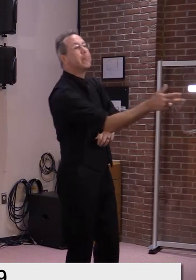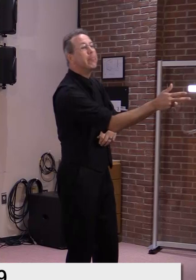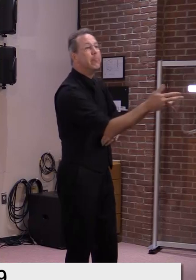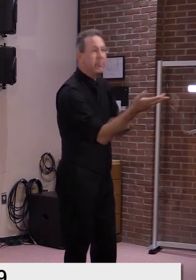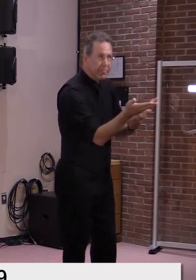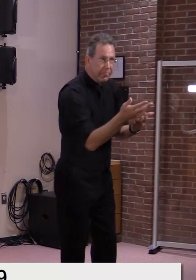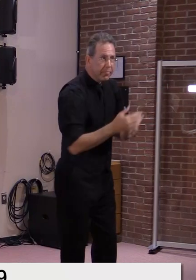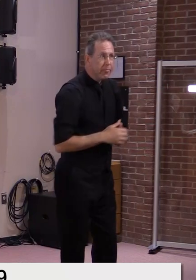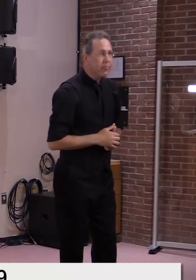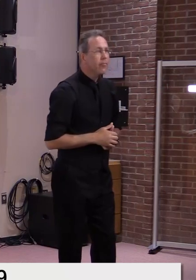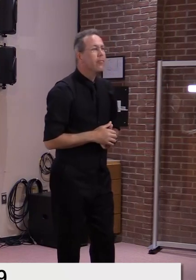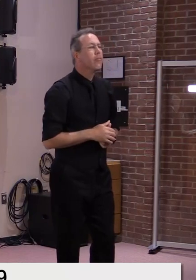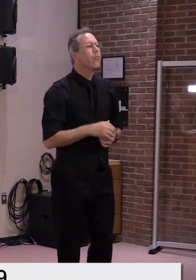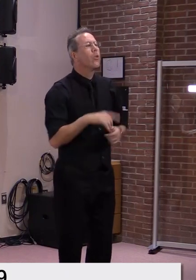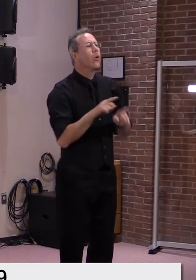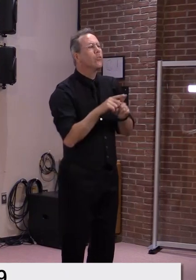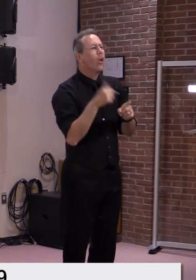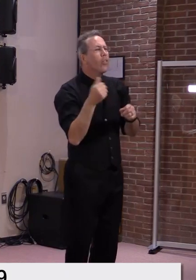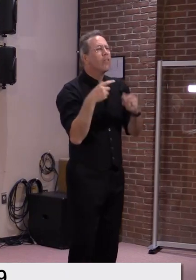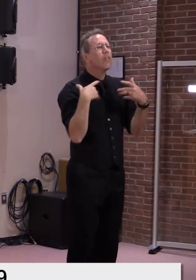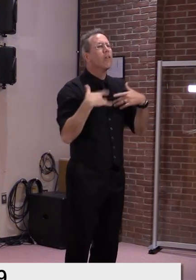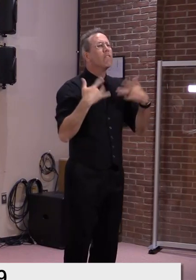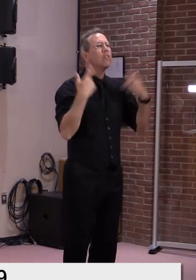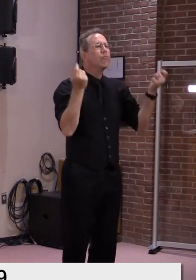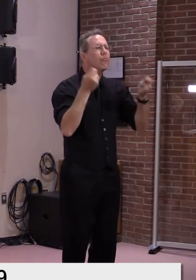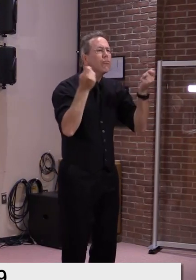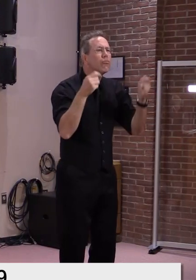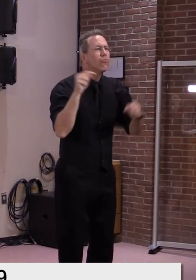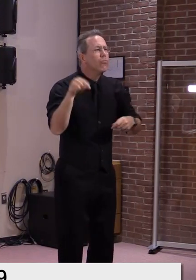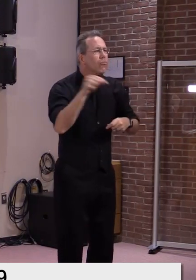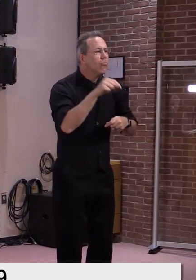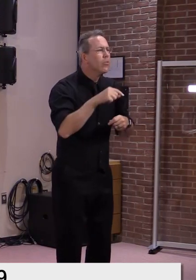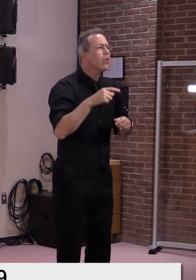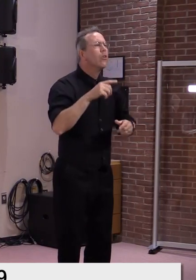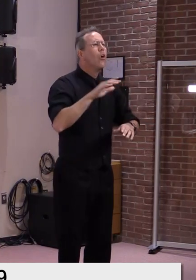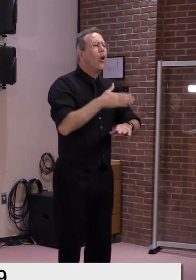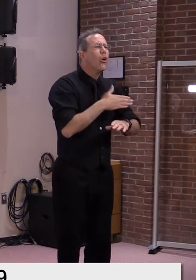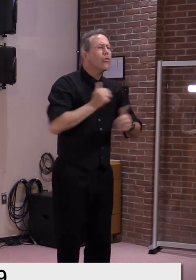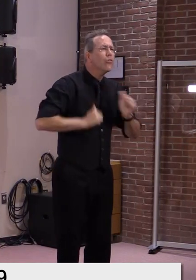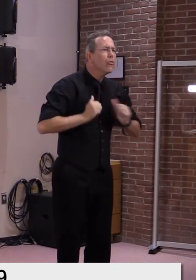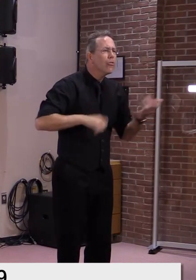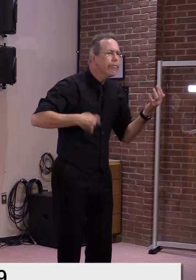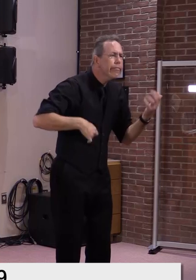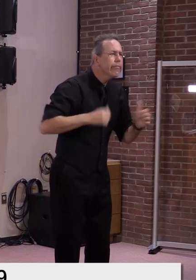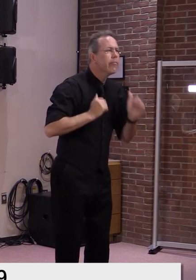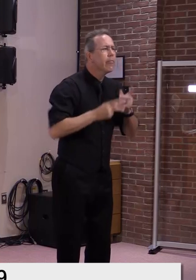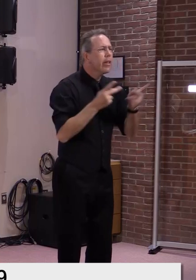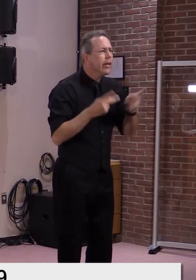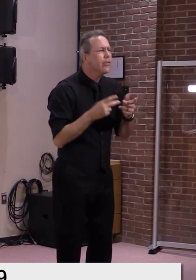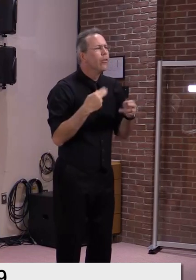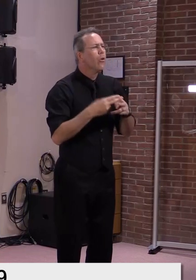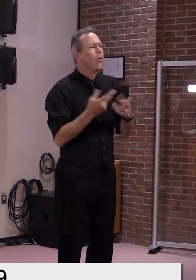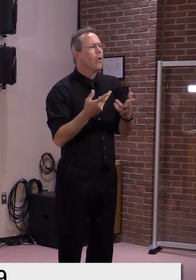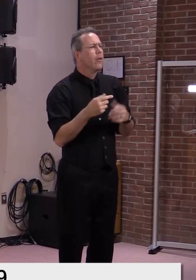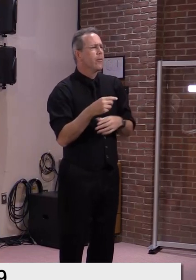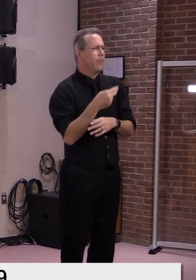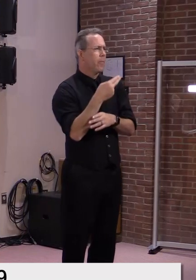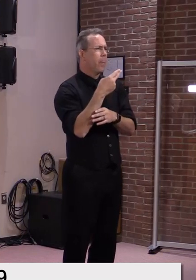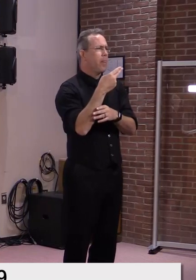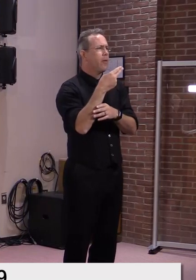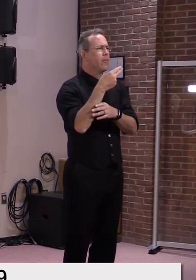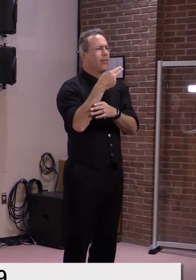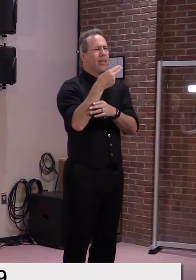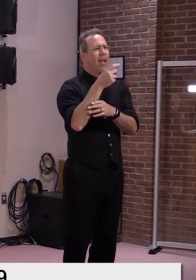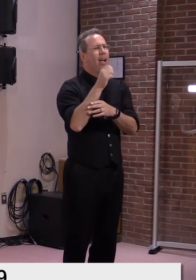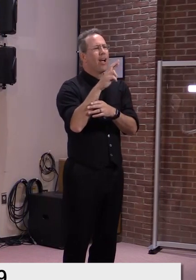as we finalize the plans. And we continue to reach out to employers to host vaccine clinics at their